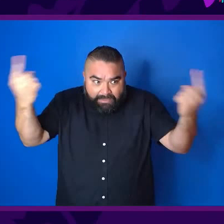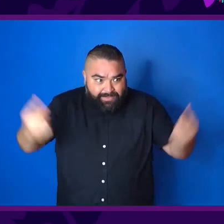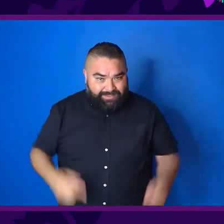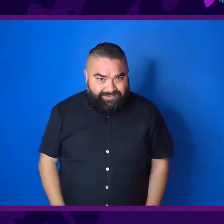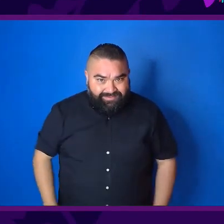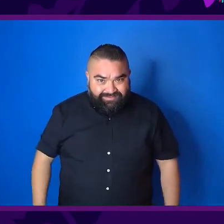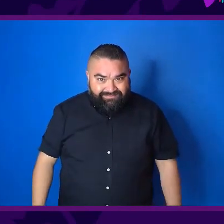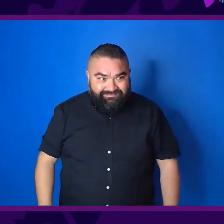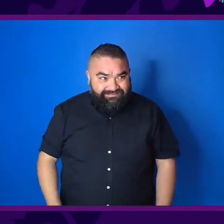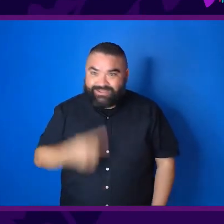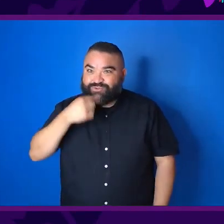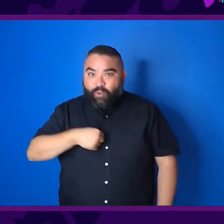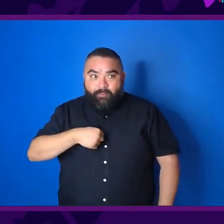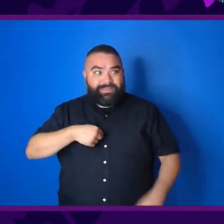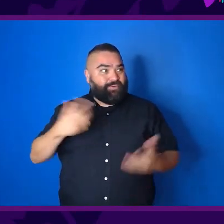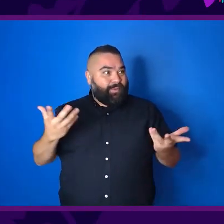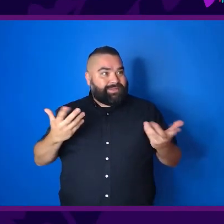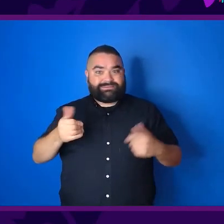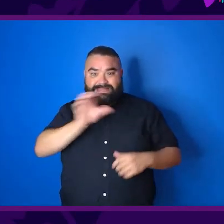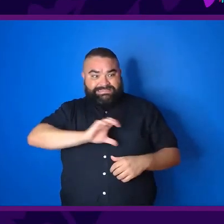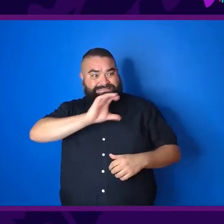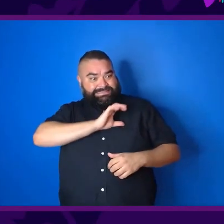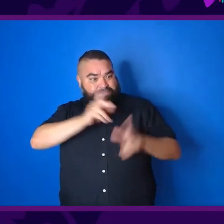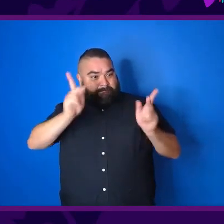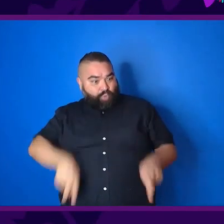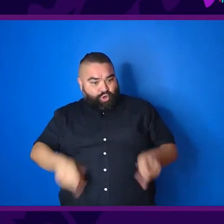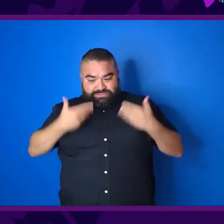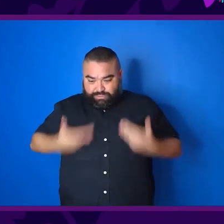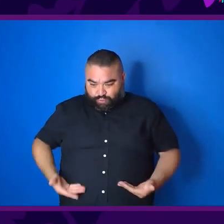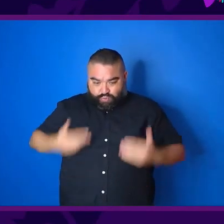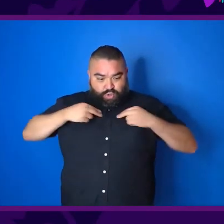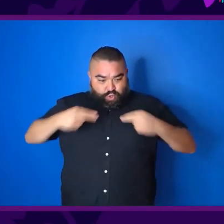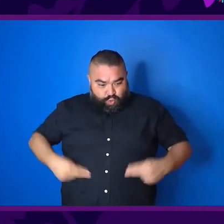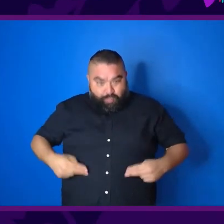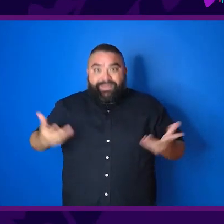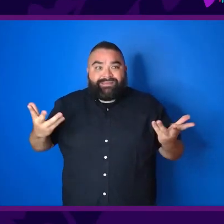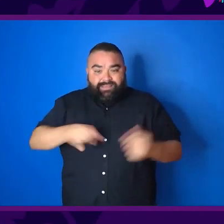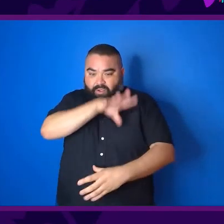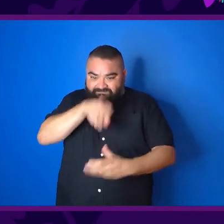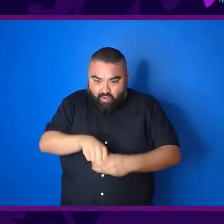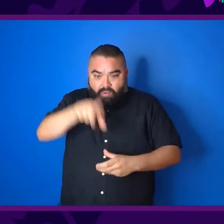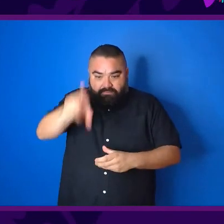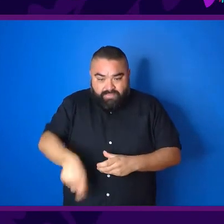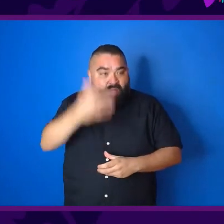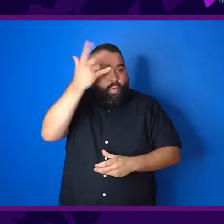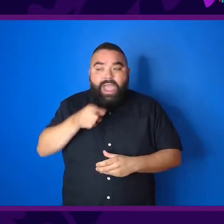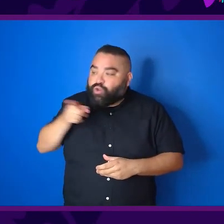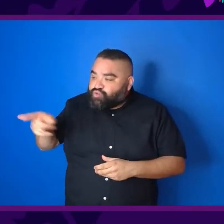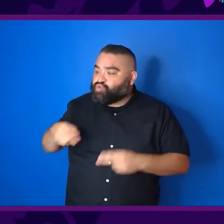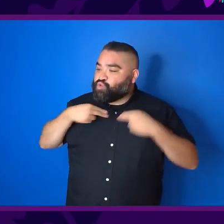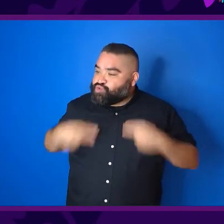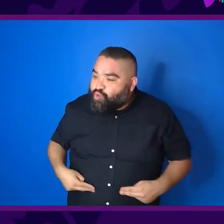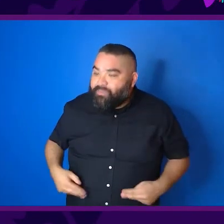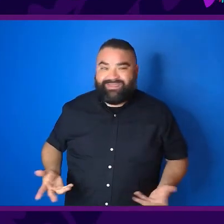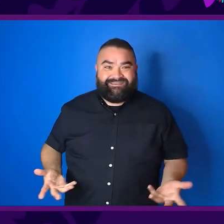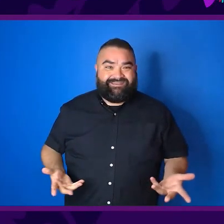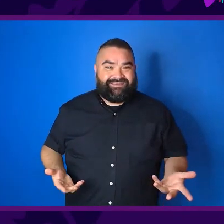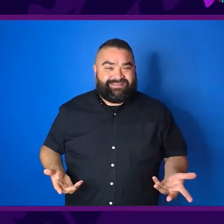human being, you should be involved in these things because you are a human being. And